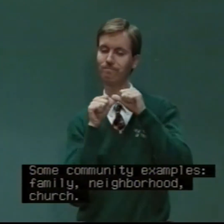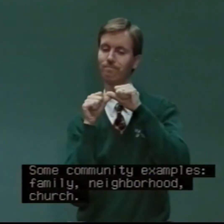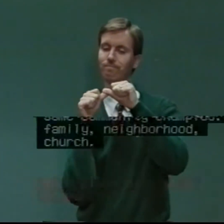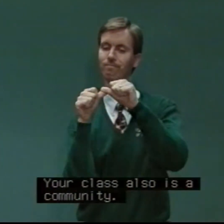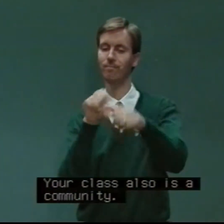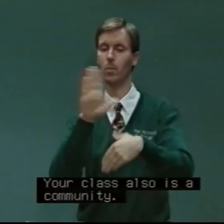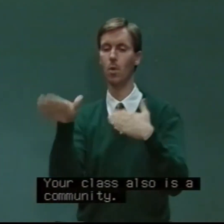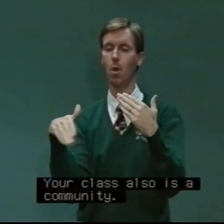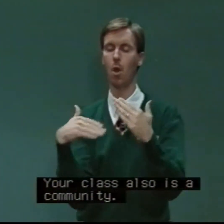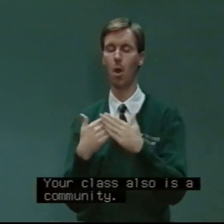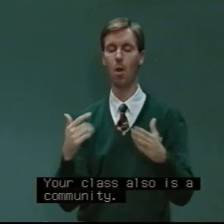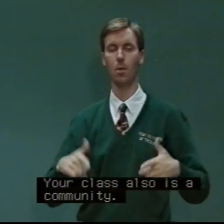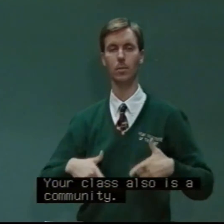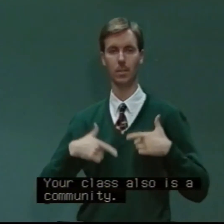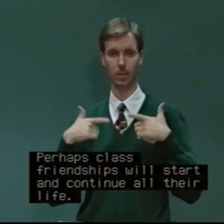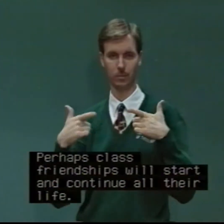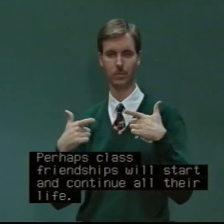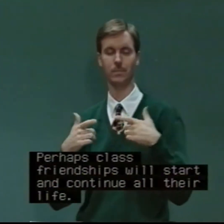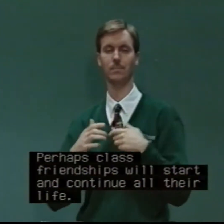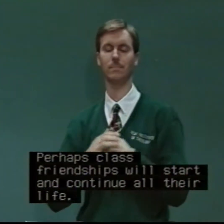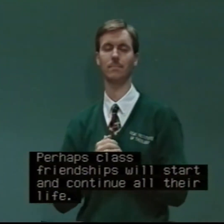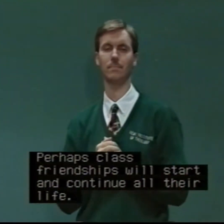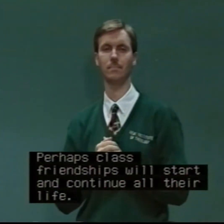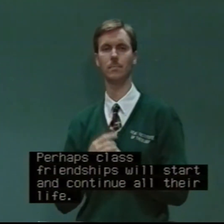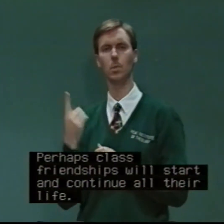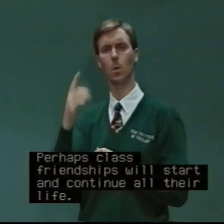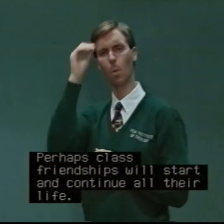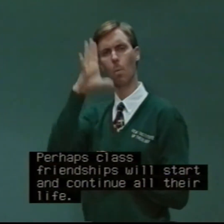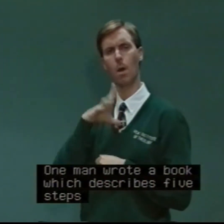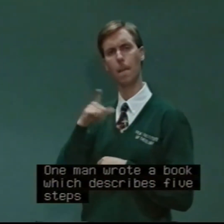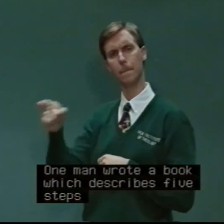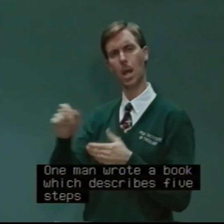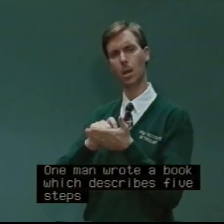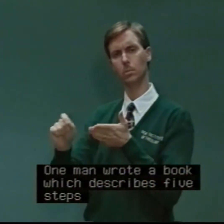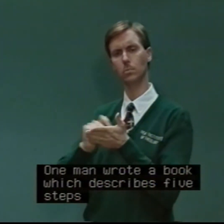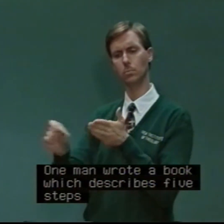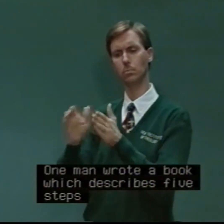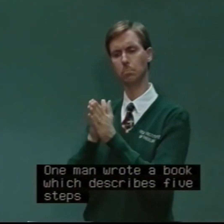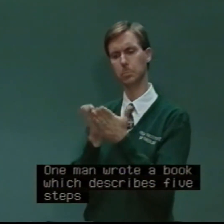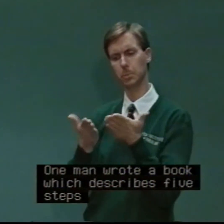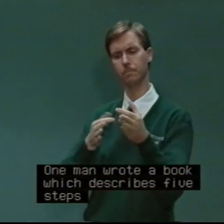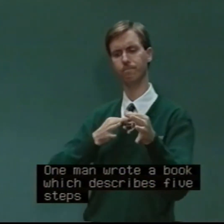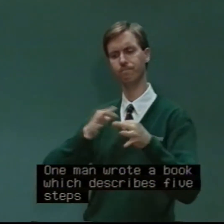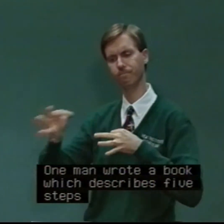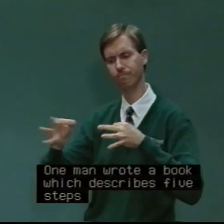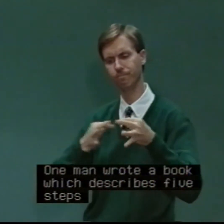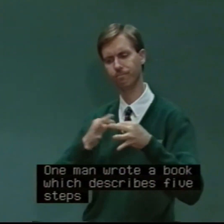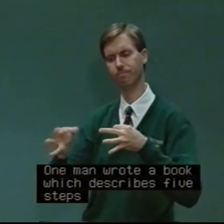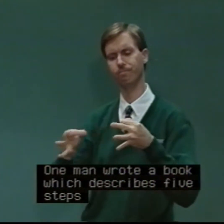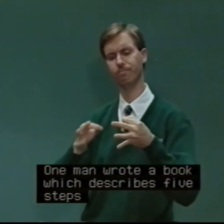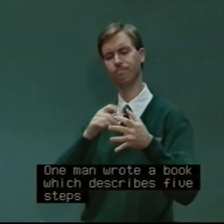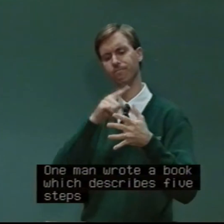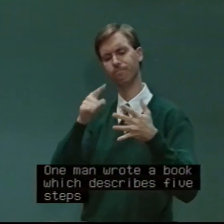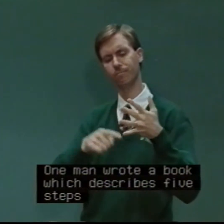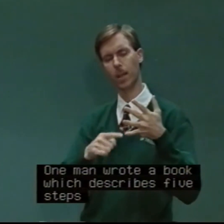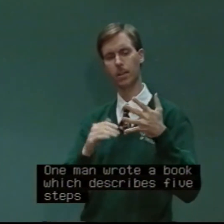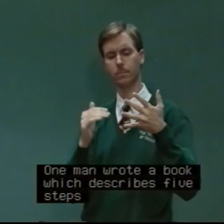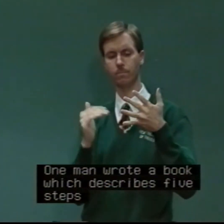Your class is also a community. Perhaps class friendships will start and continue for a long time. One man wrote a book which describes